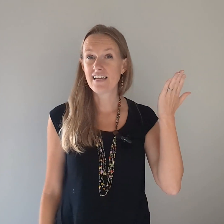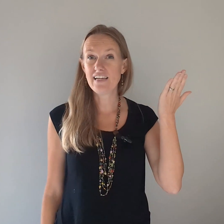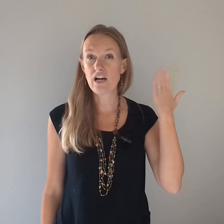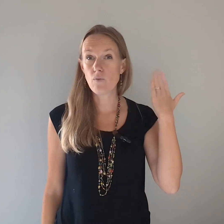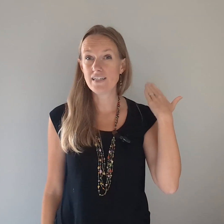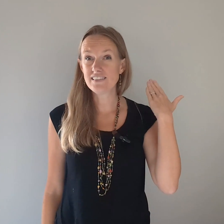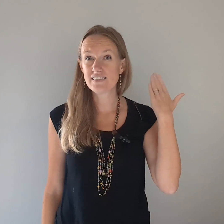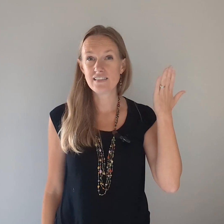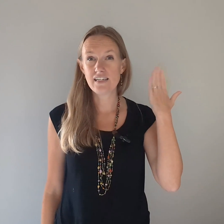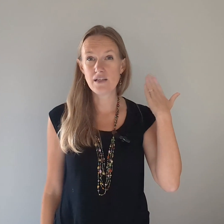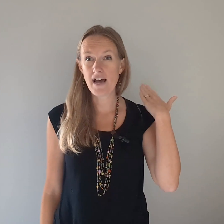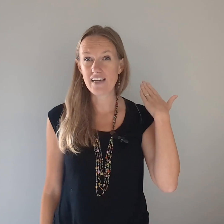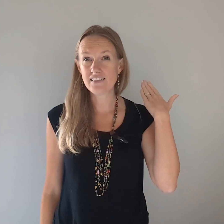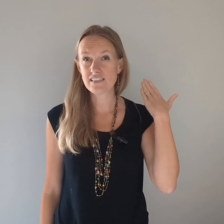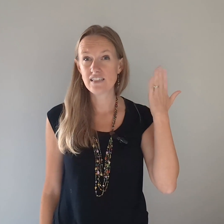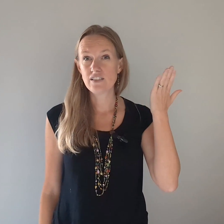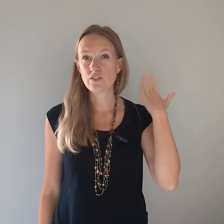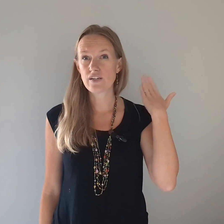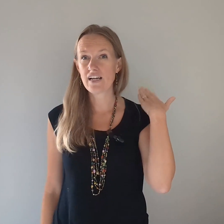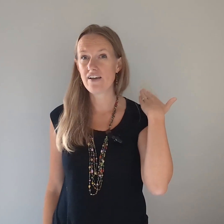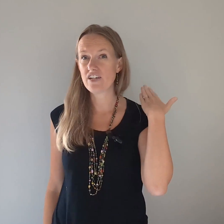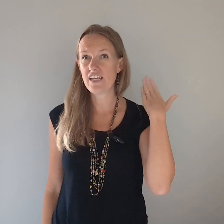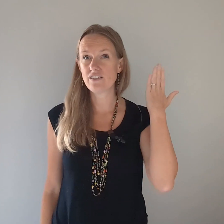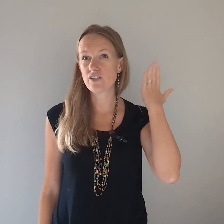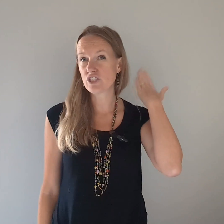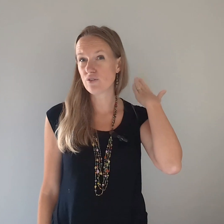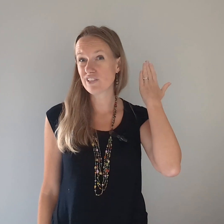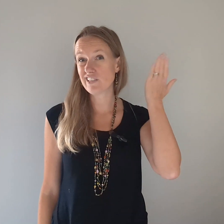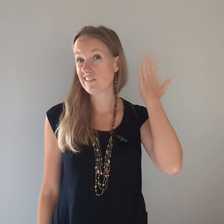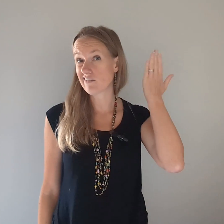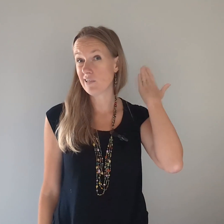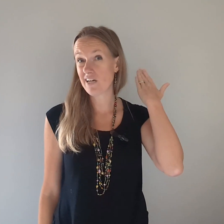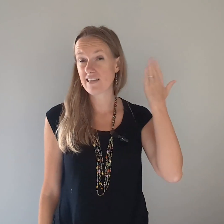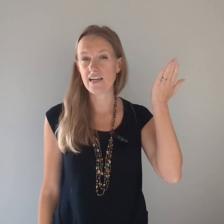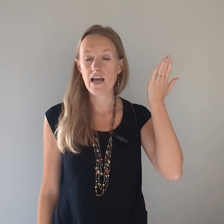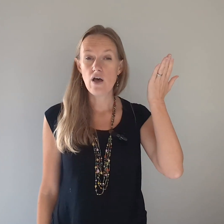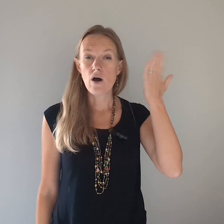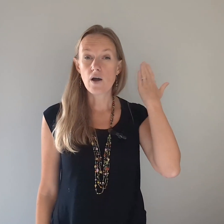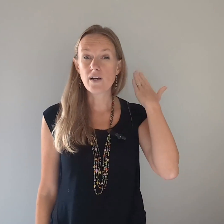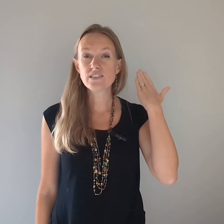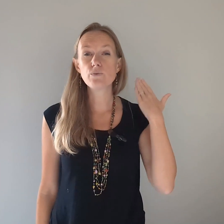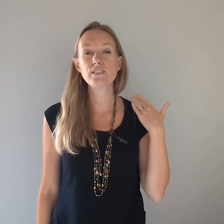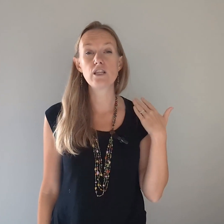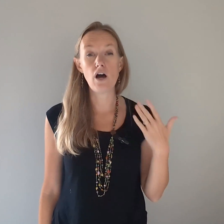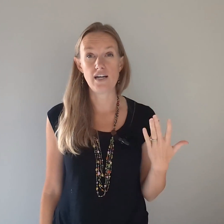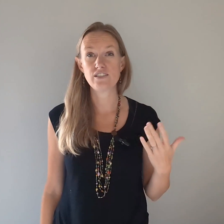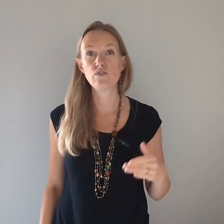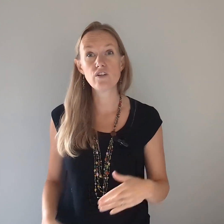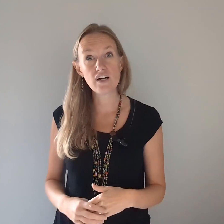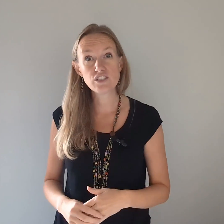okay, I once, in the past, so you kind of have your hand over your shoulder, like way back then. I once was lost. So for lost, you